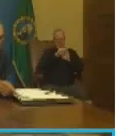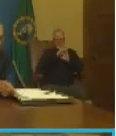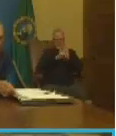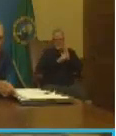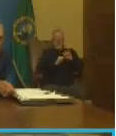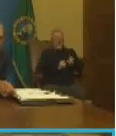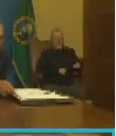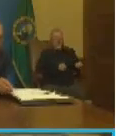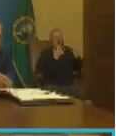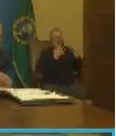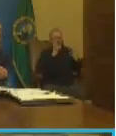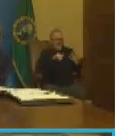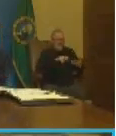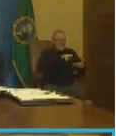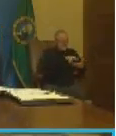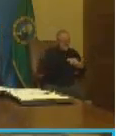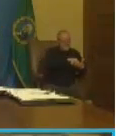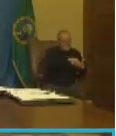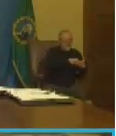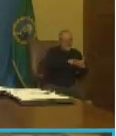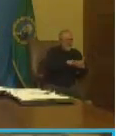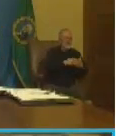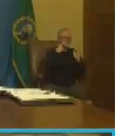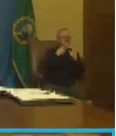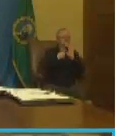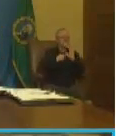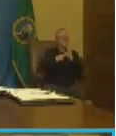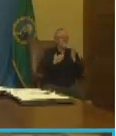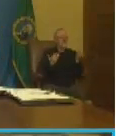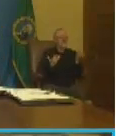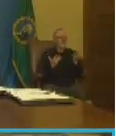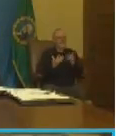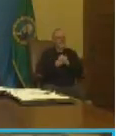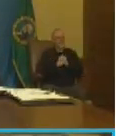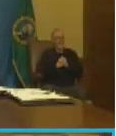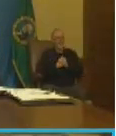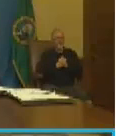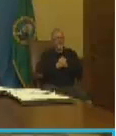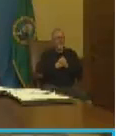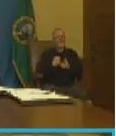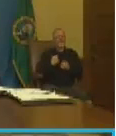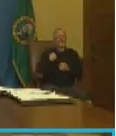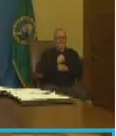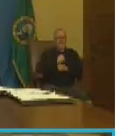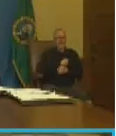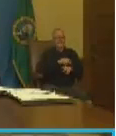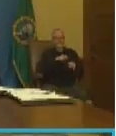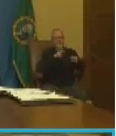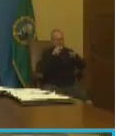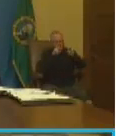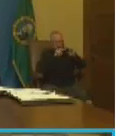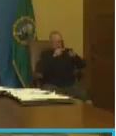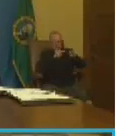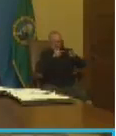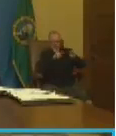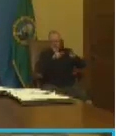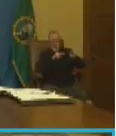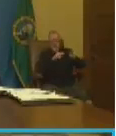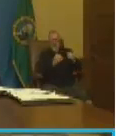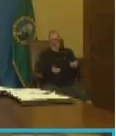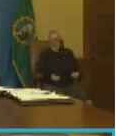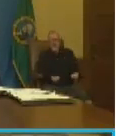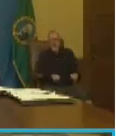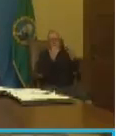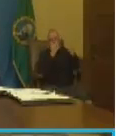highlights. First, we look at the cases per day judged by the date of the illness onset. This is a bar